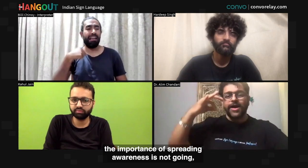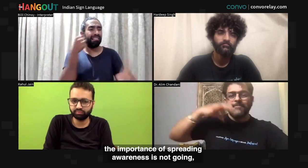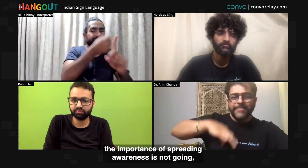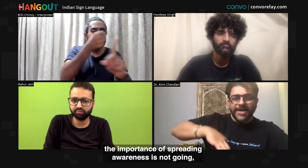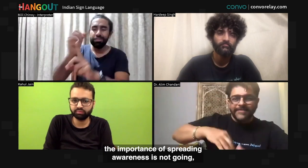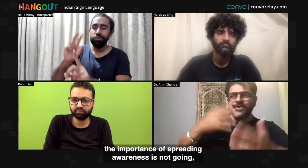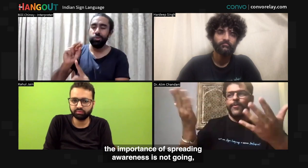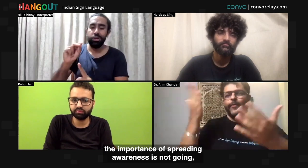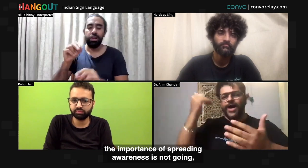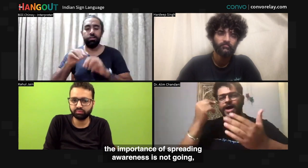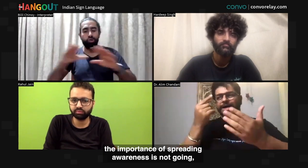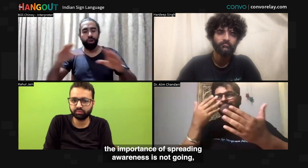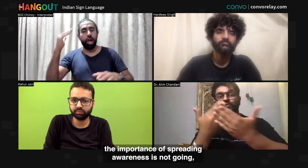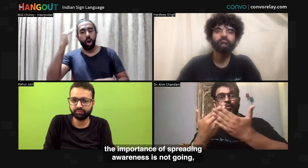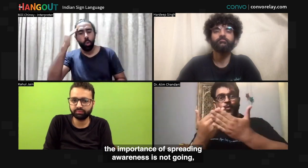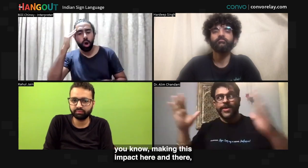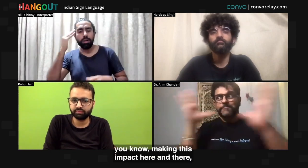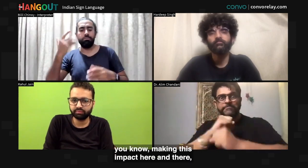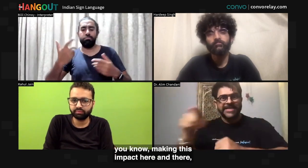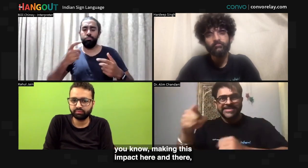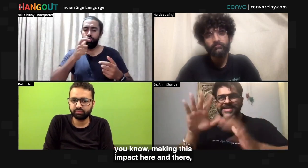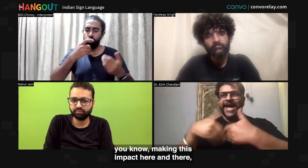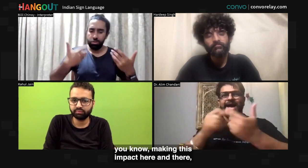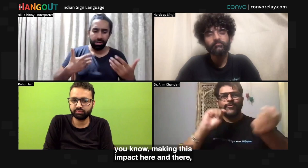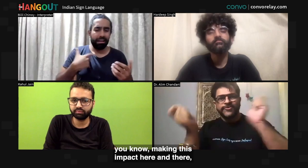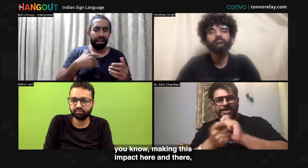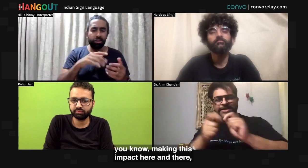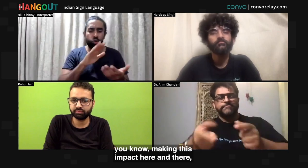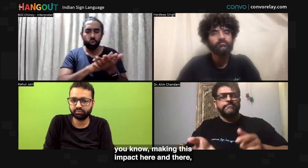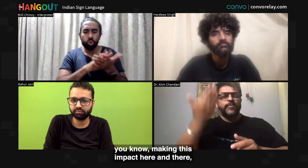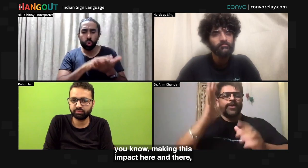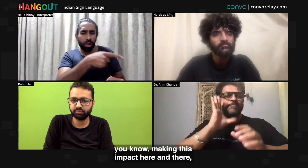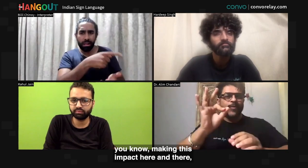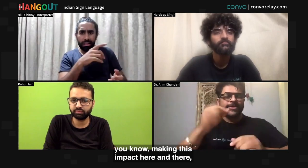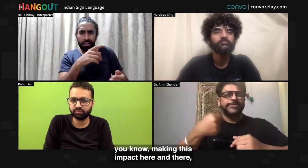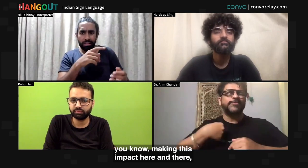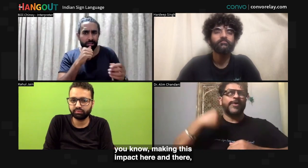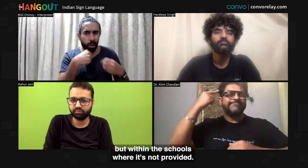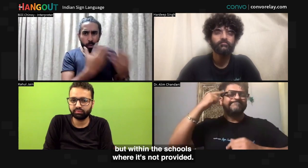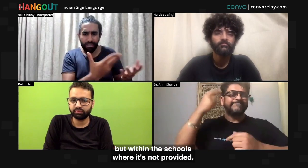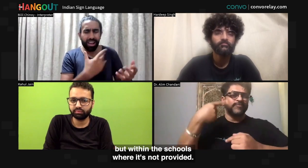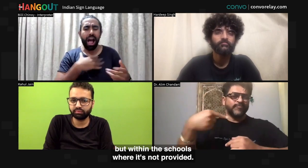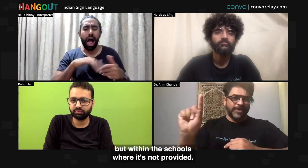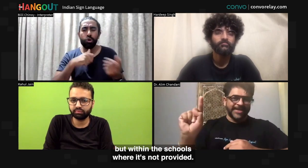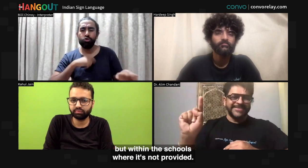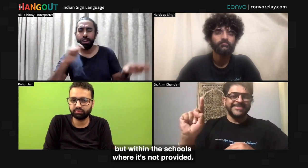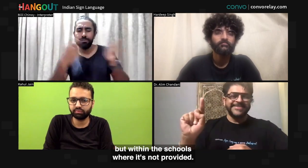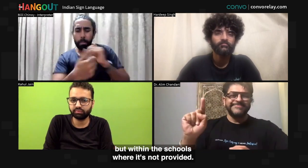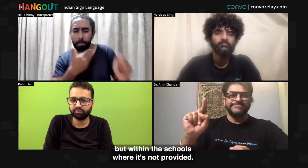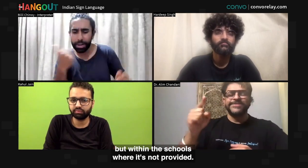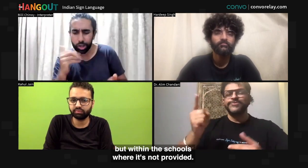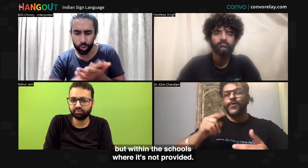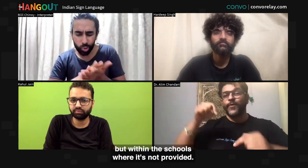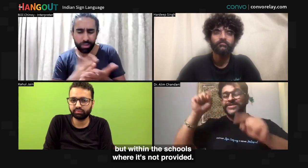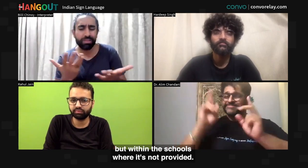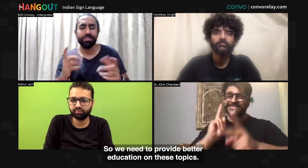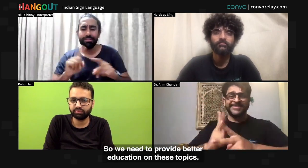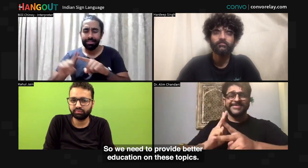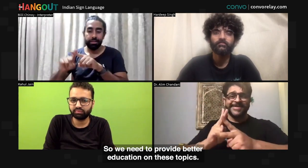awareness is not going, you know, making this impact here and there, but within the schools where it's not provided. So we